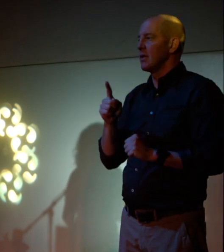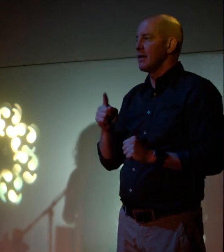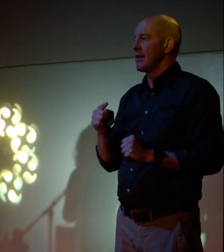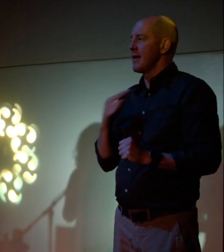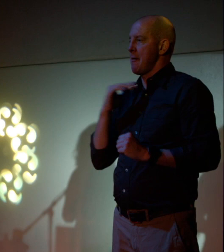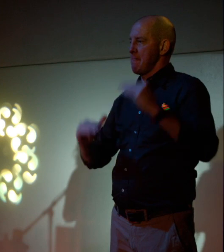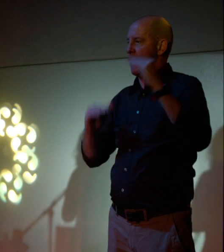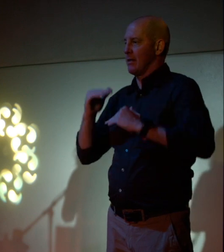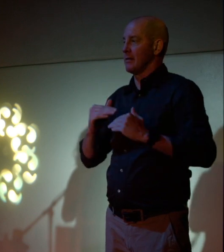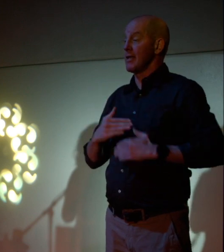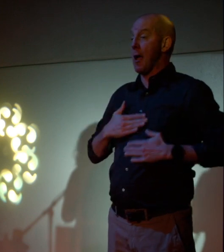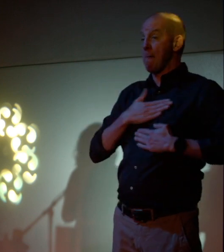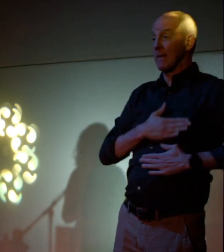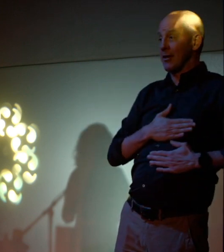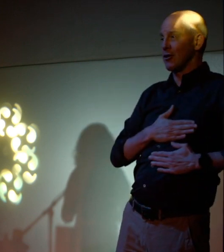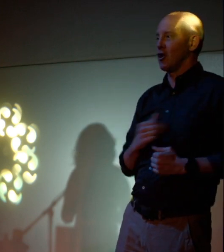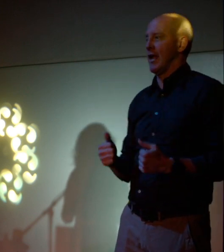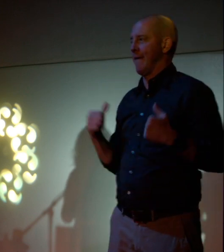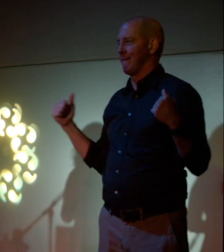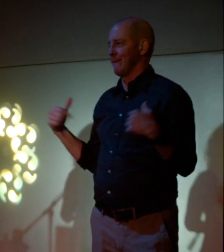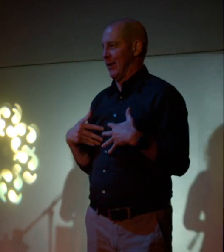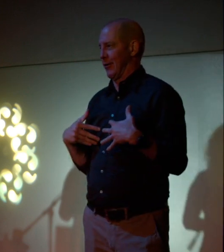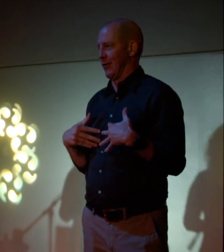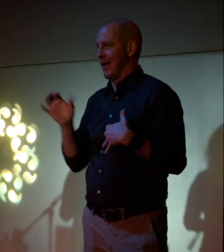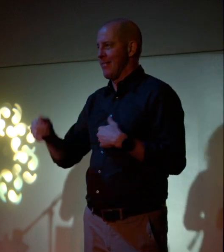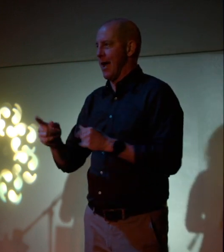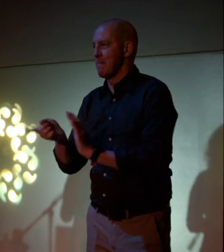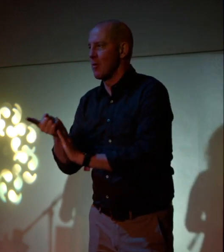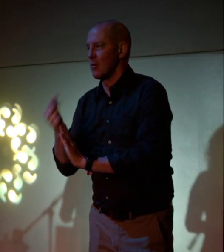and fear that coexists in that moment,